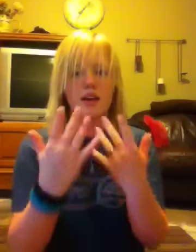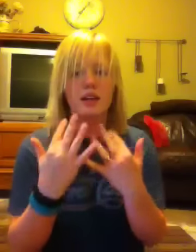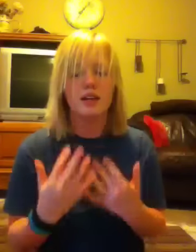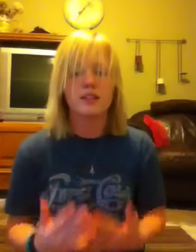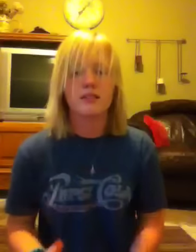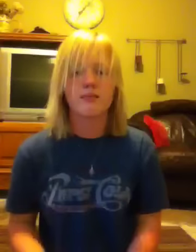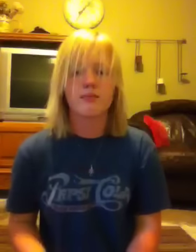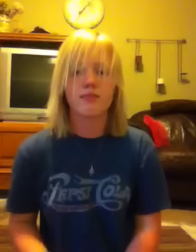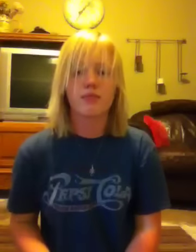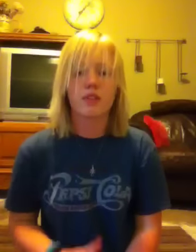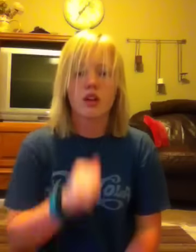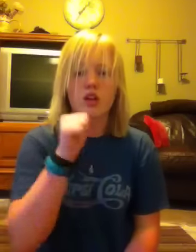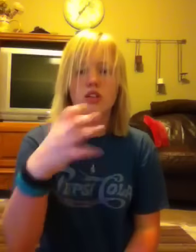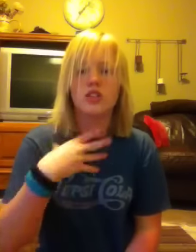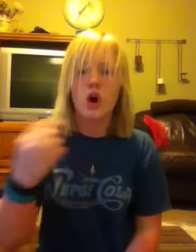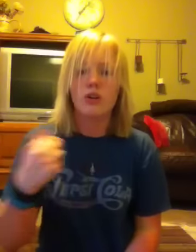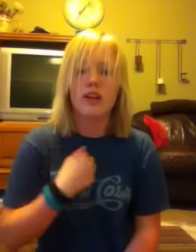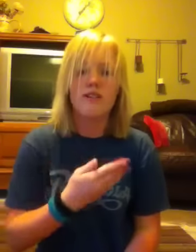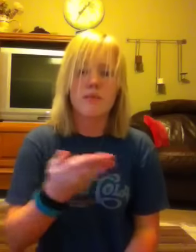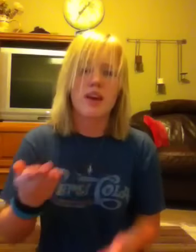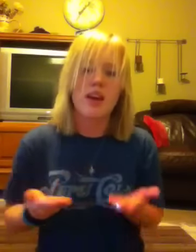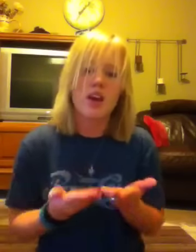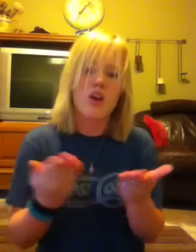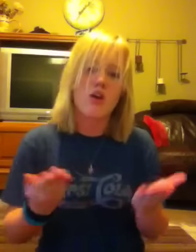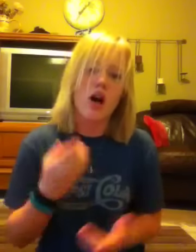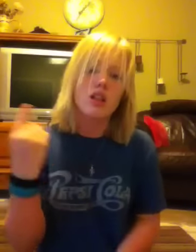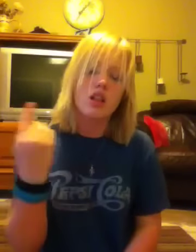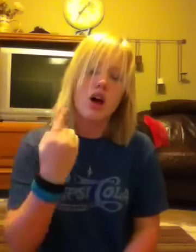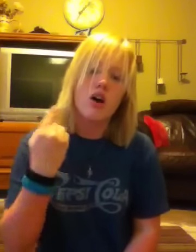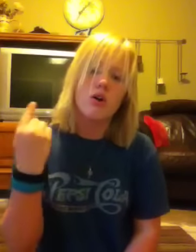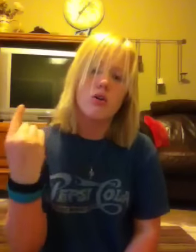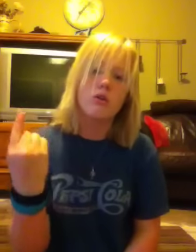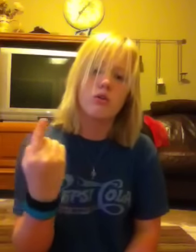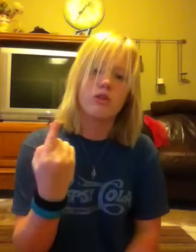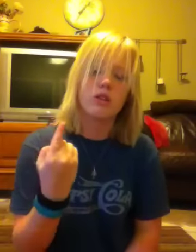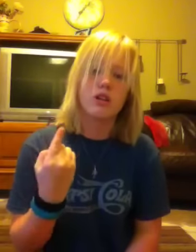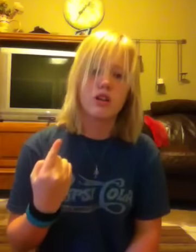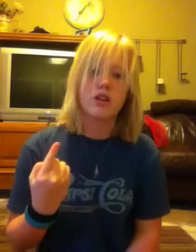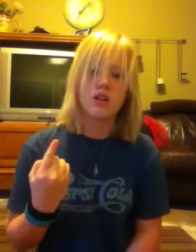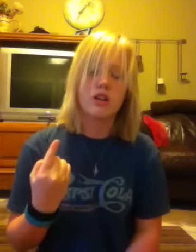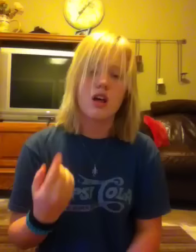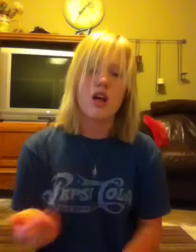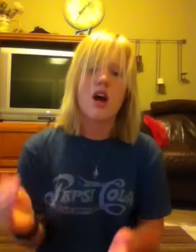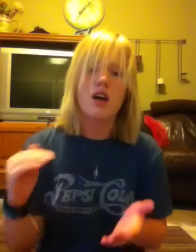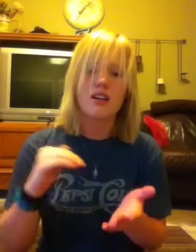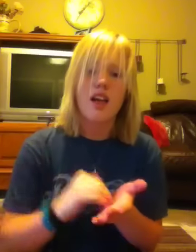Wait, don't leave me here alone again